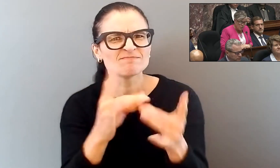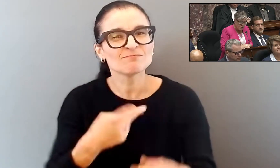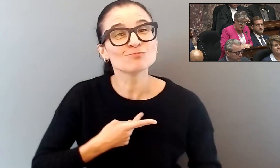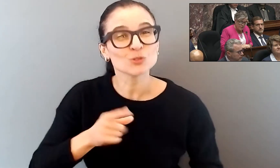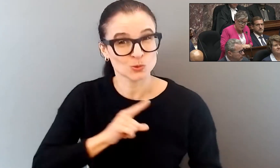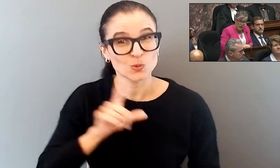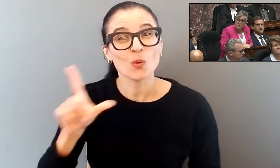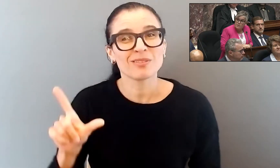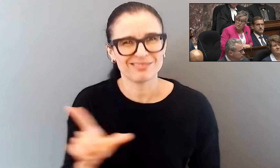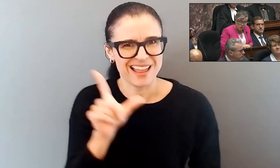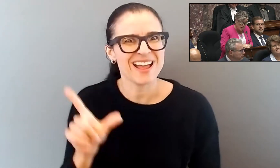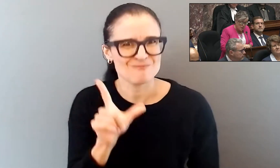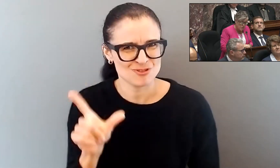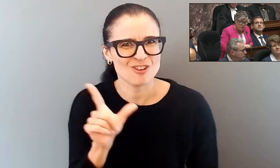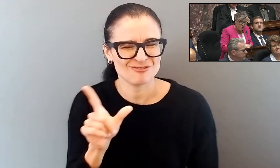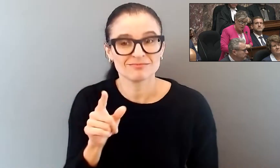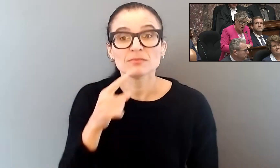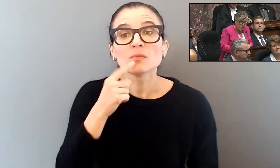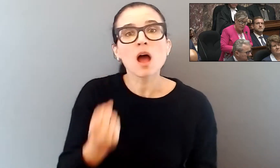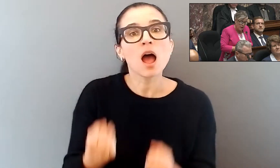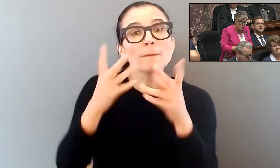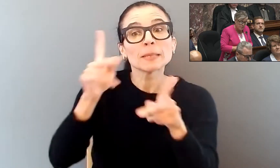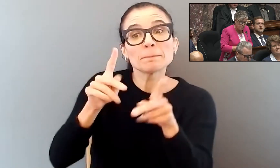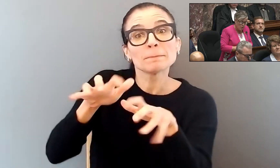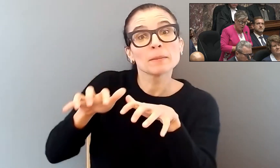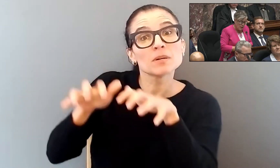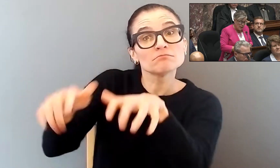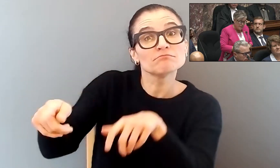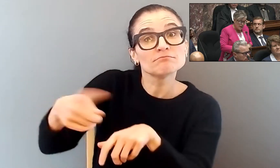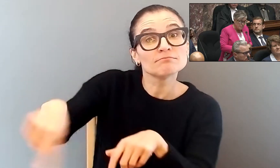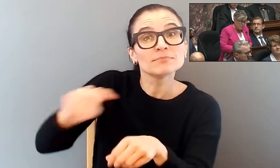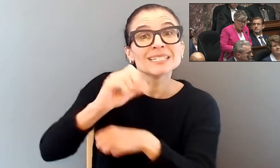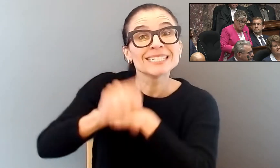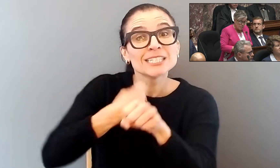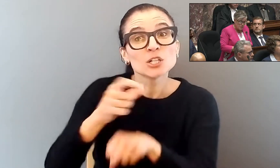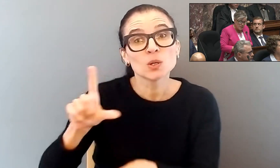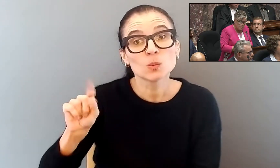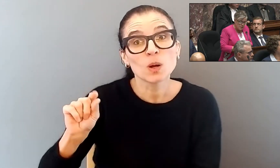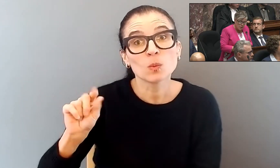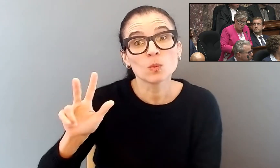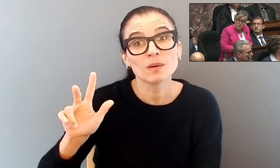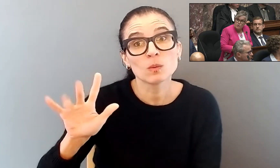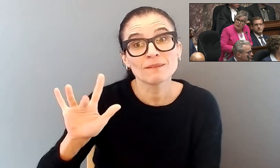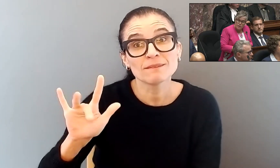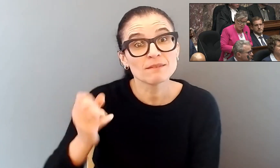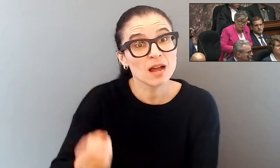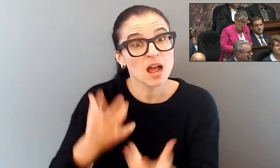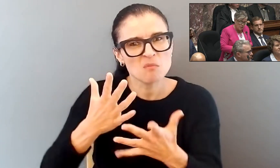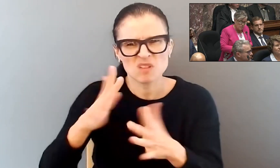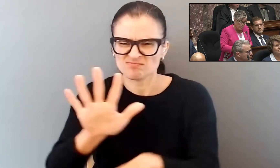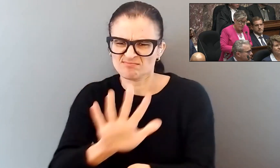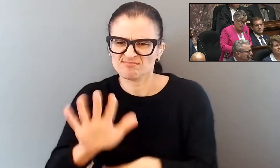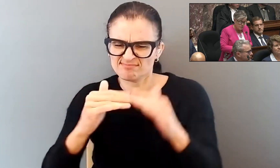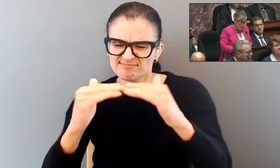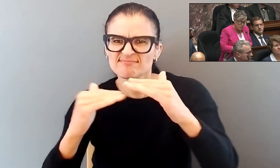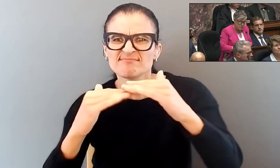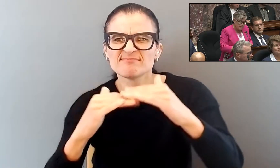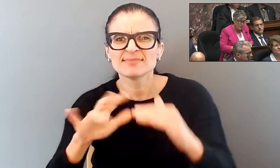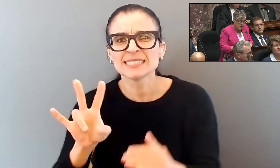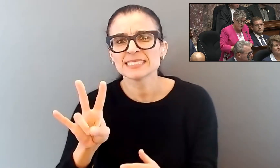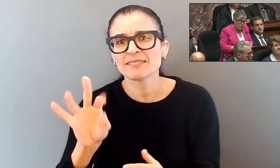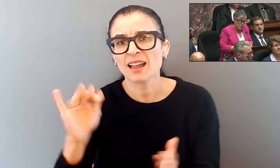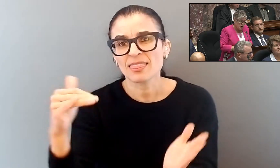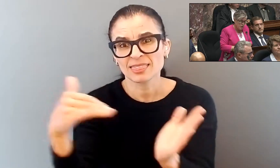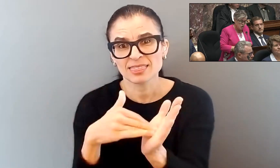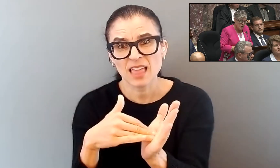in 2025, sits at just under 79,000 people. That number doesn't include the surrounding communities of Regional District